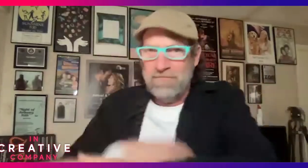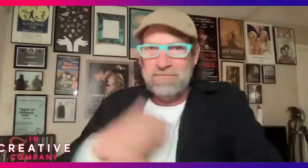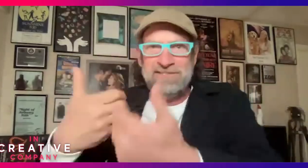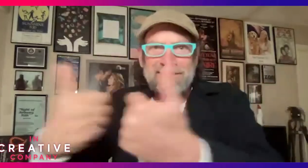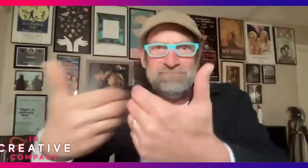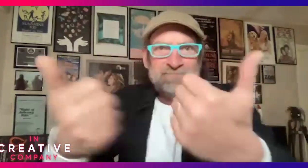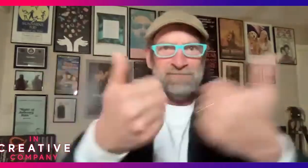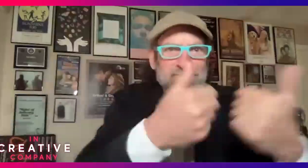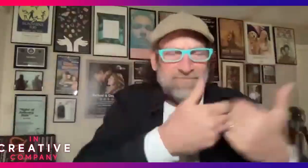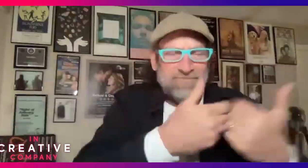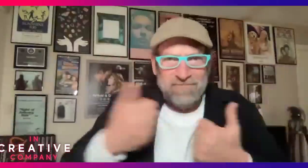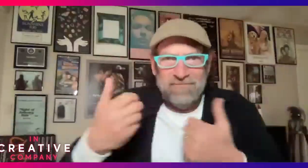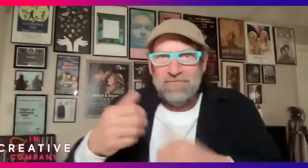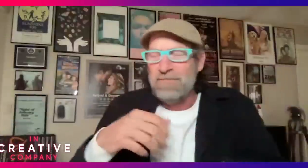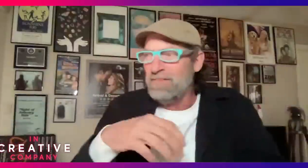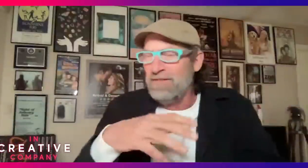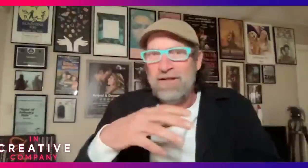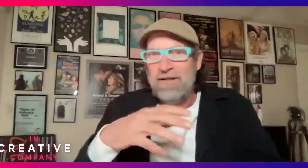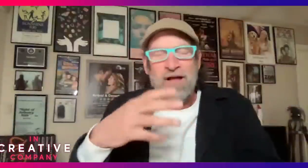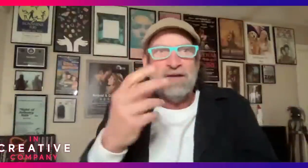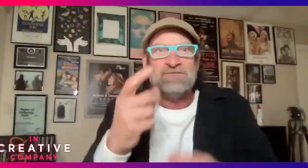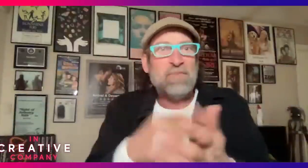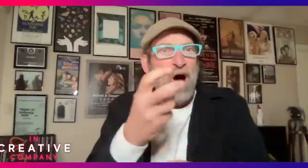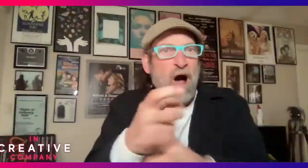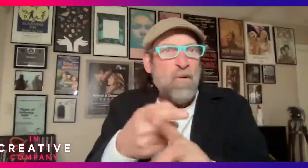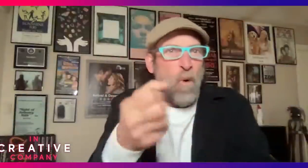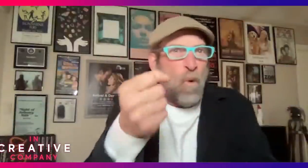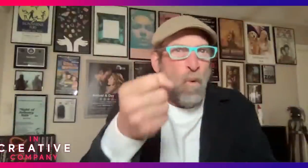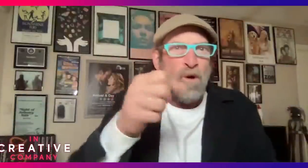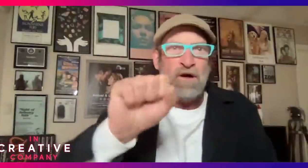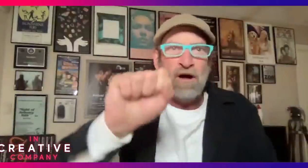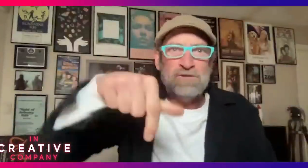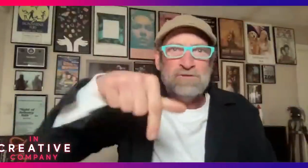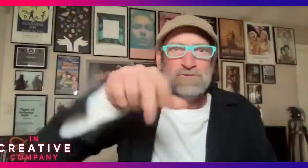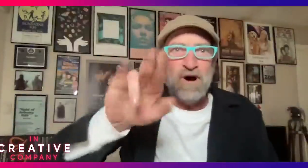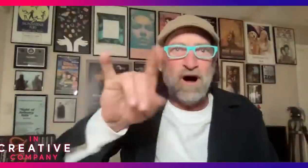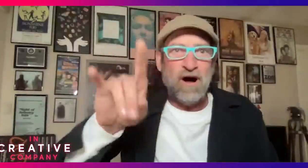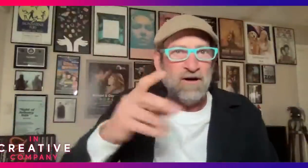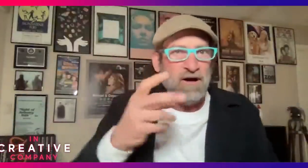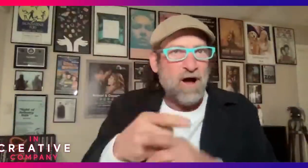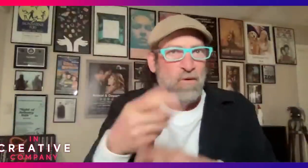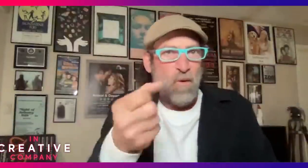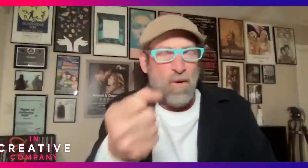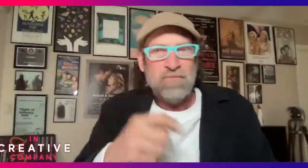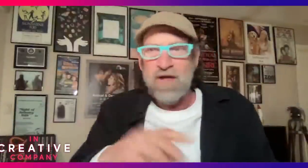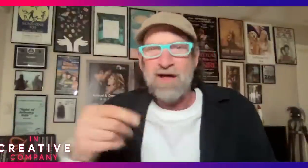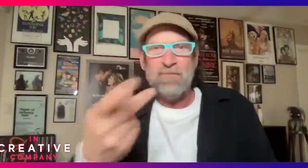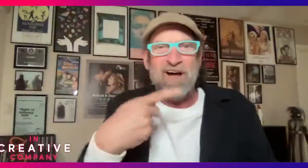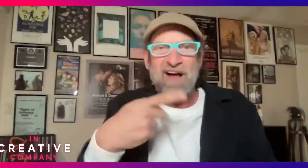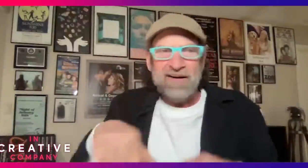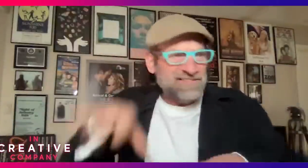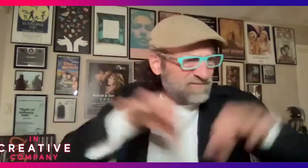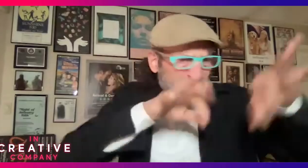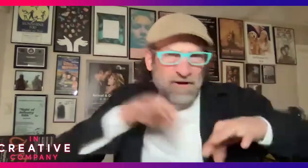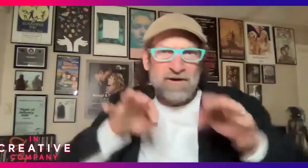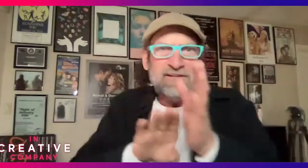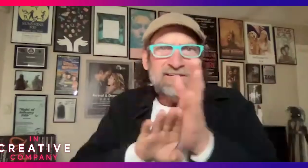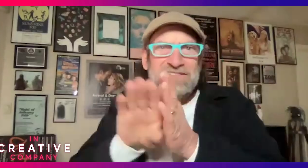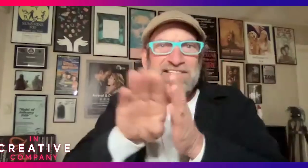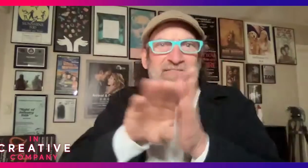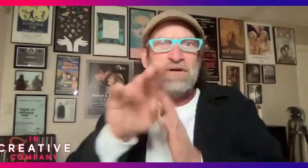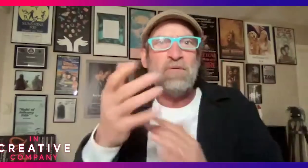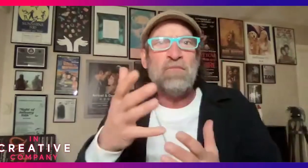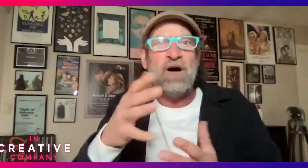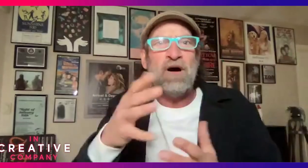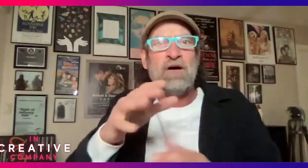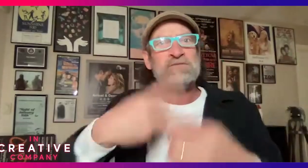just be very patient and pick up all these live animals and separate them. And sometimes they were slimy, like a squid, for example. It